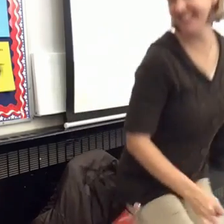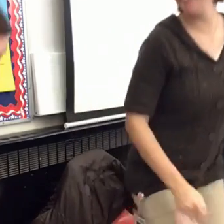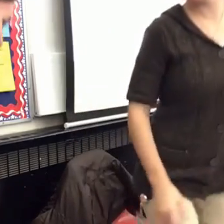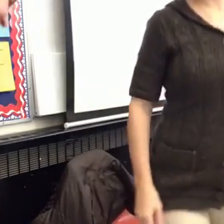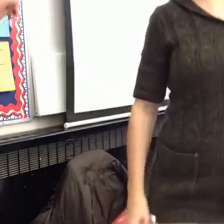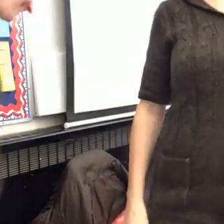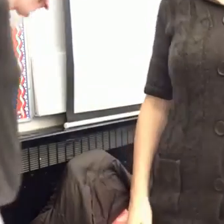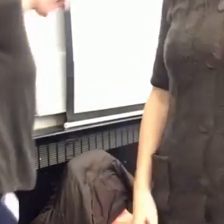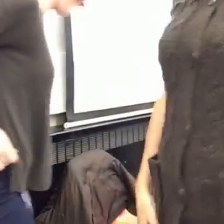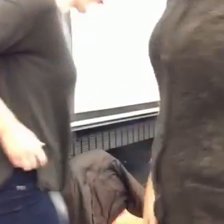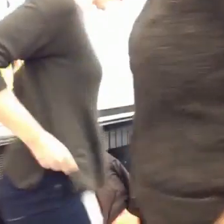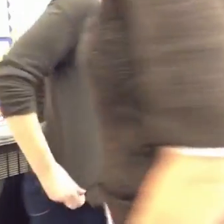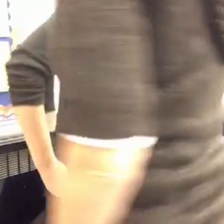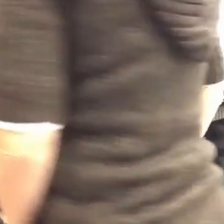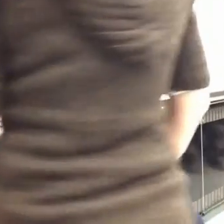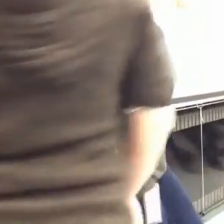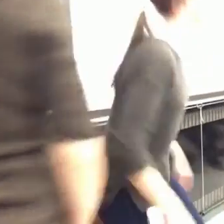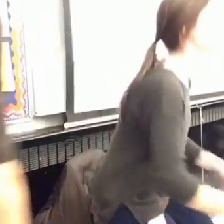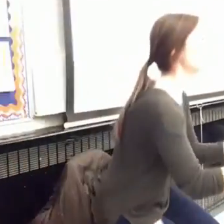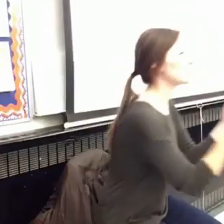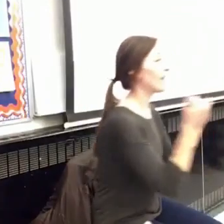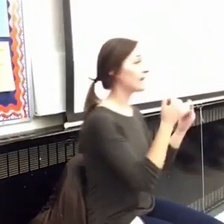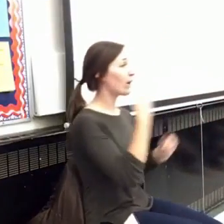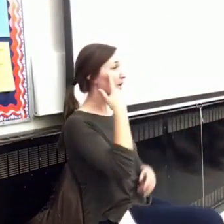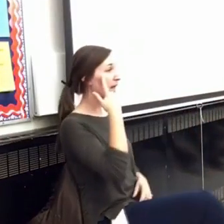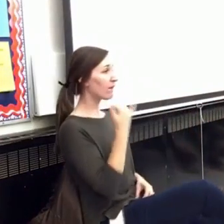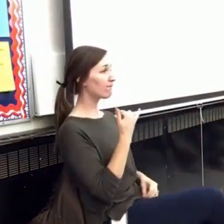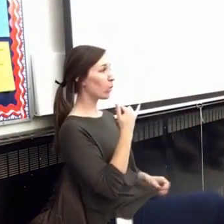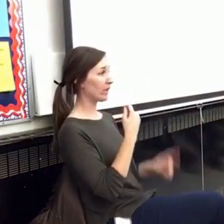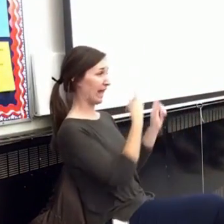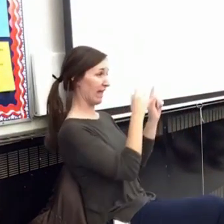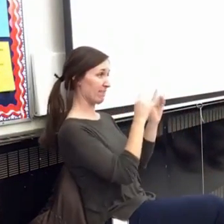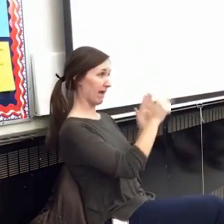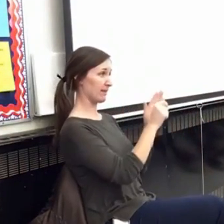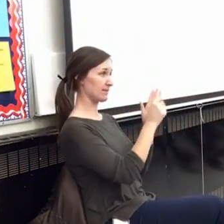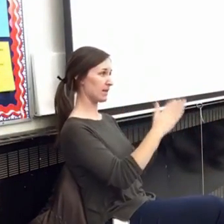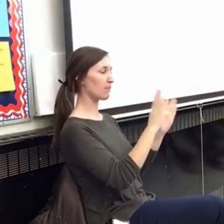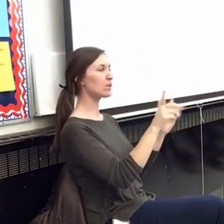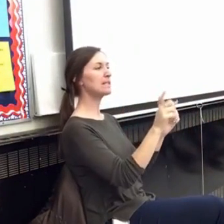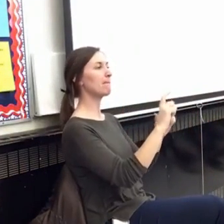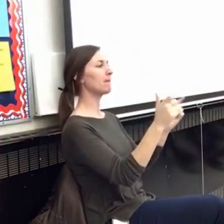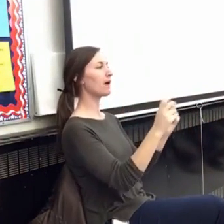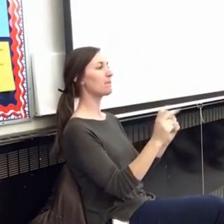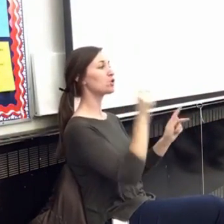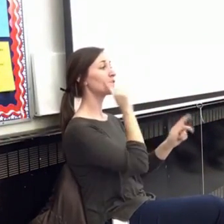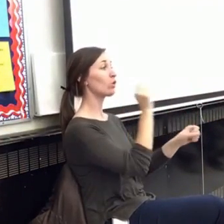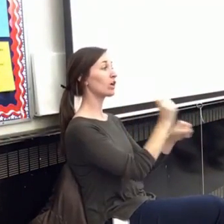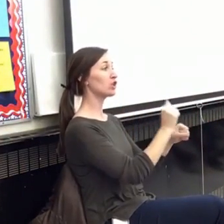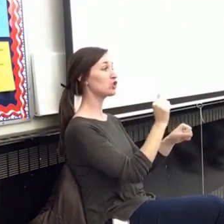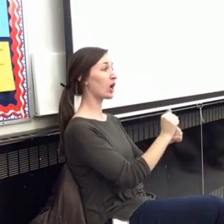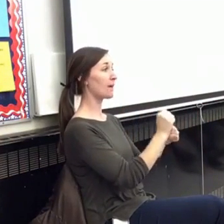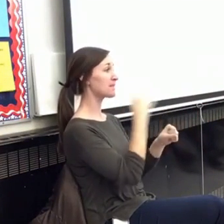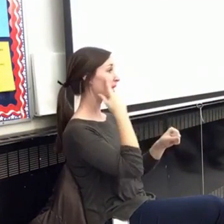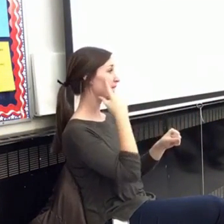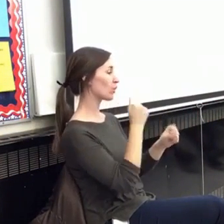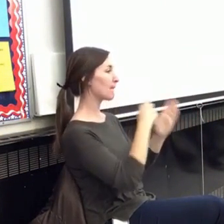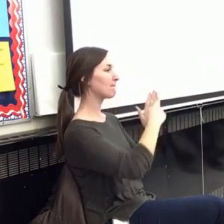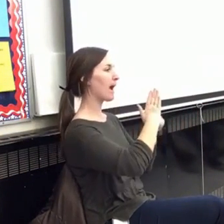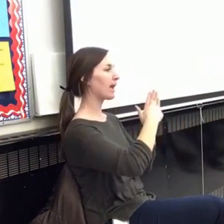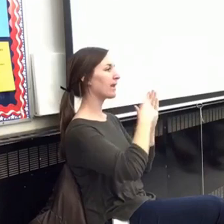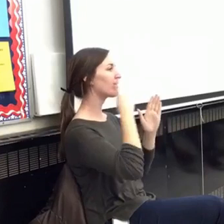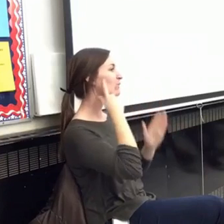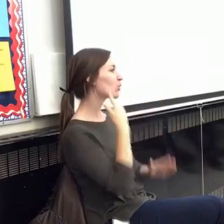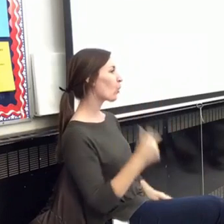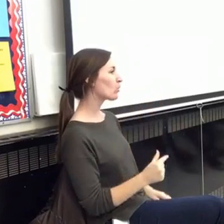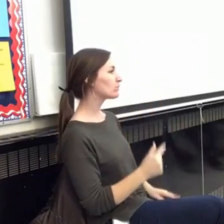And right now in California, what's the big job opportunity that the Asians are coming to do? They're mining. So if you will put in parentheses,